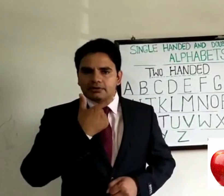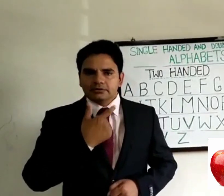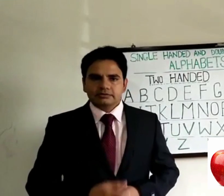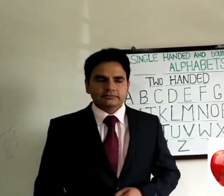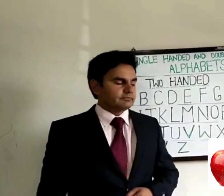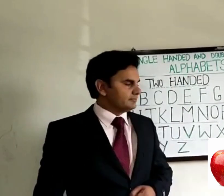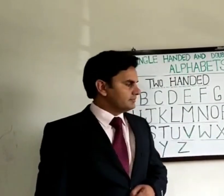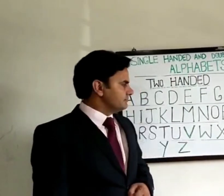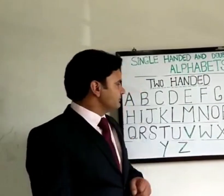apple,